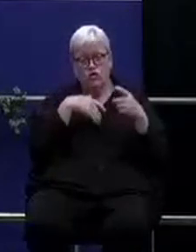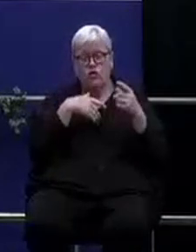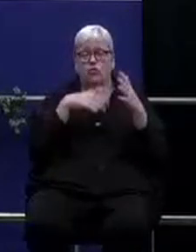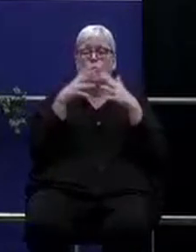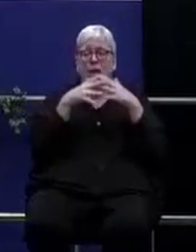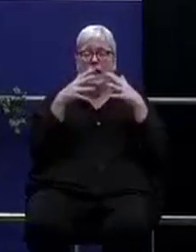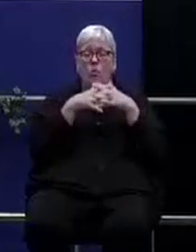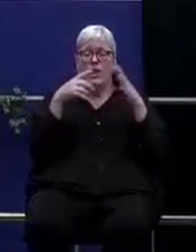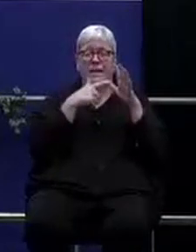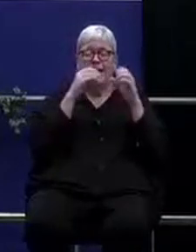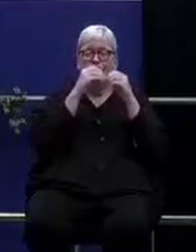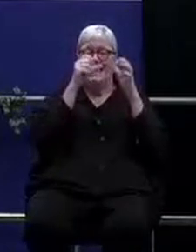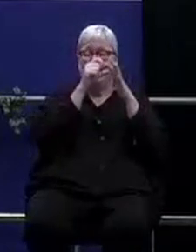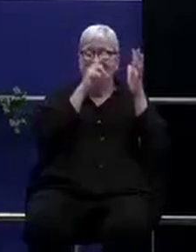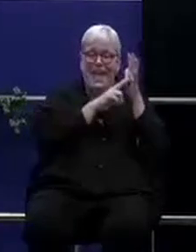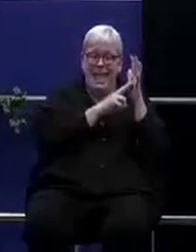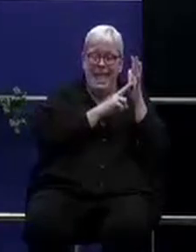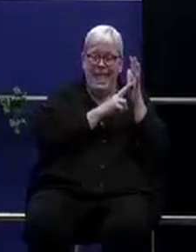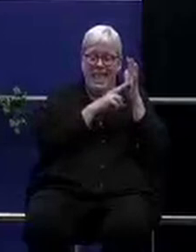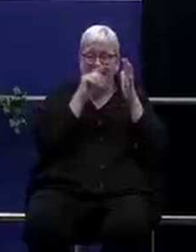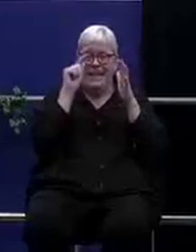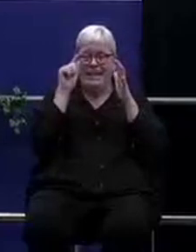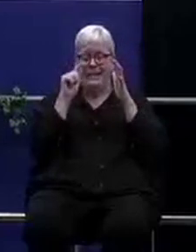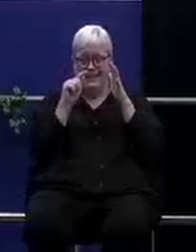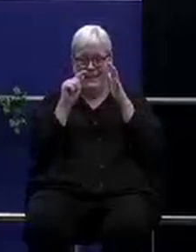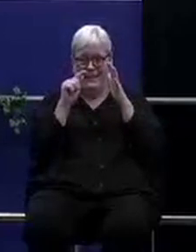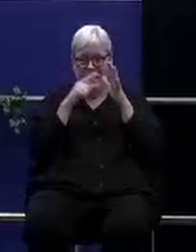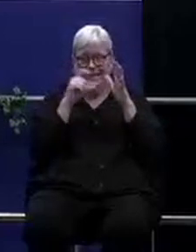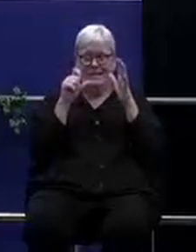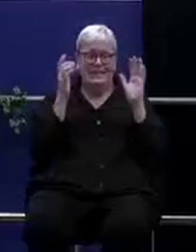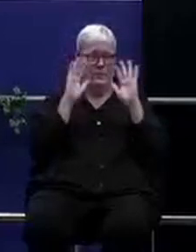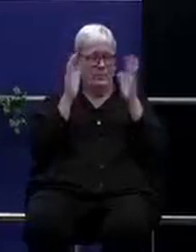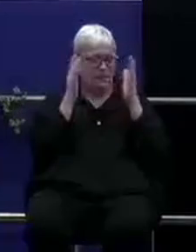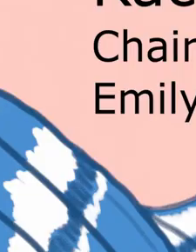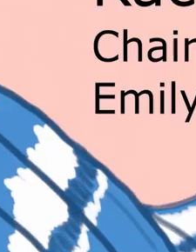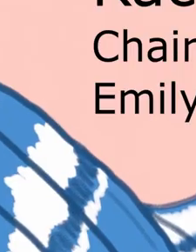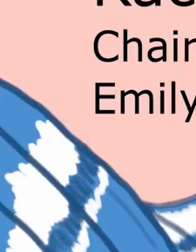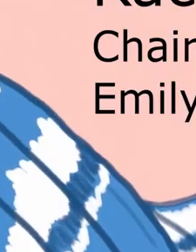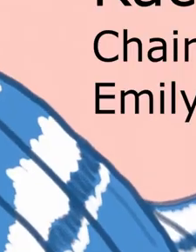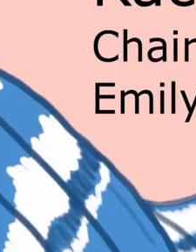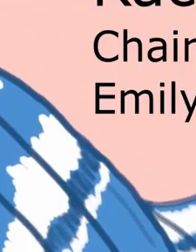WayWORD ABDN. And let's have one last round of applause for Rachelle. Thank you so much.